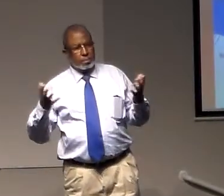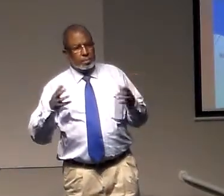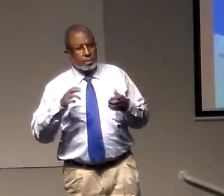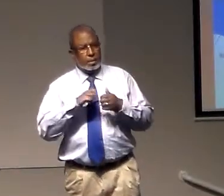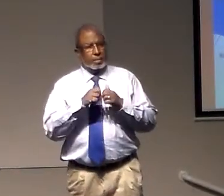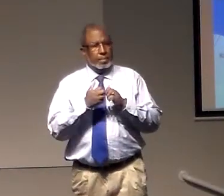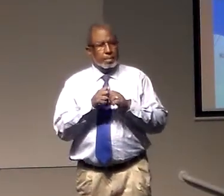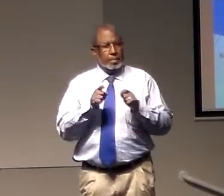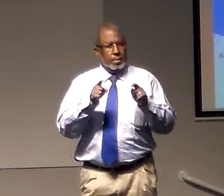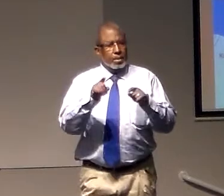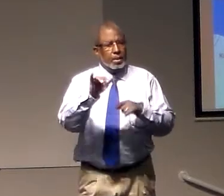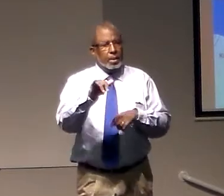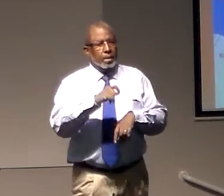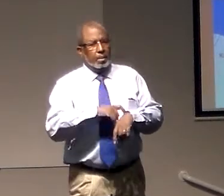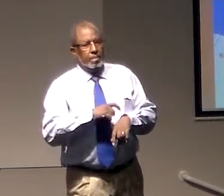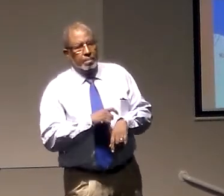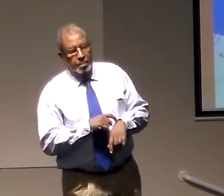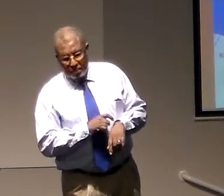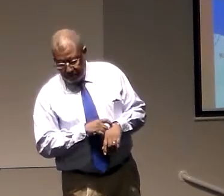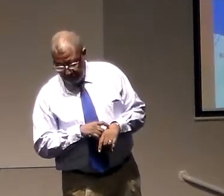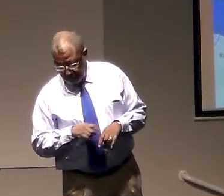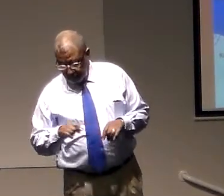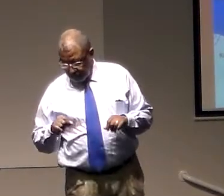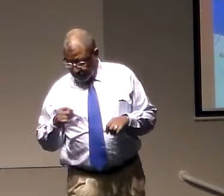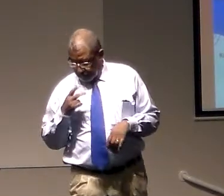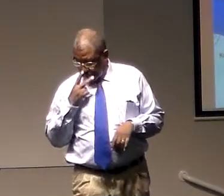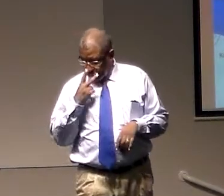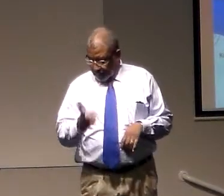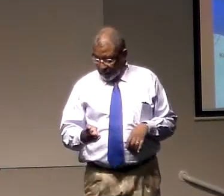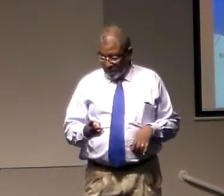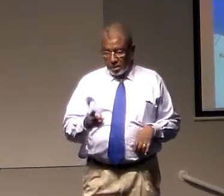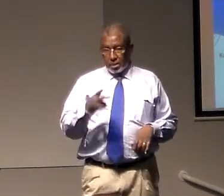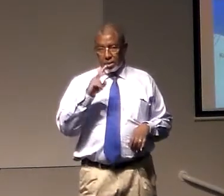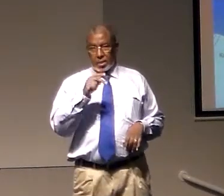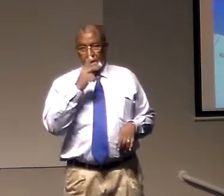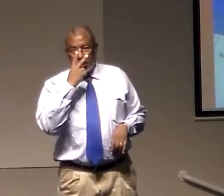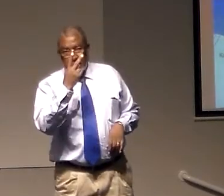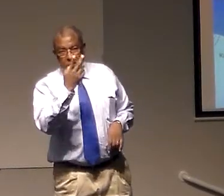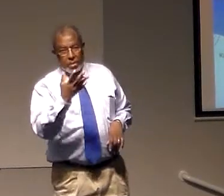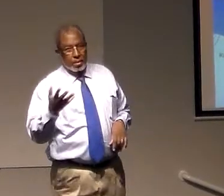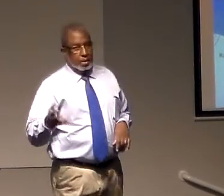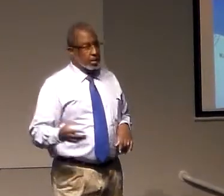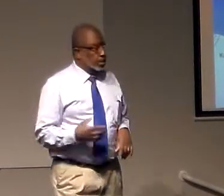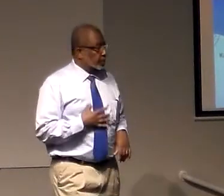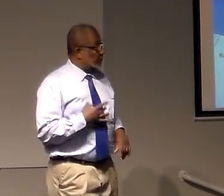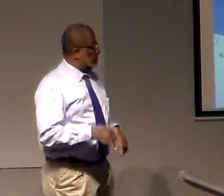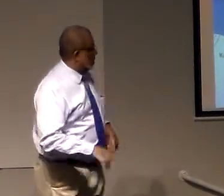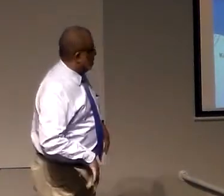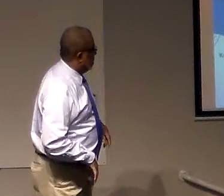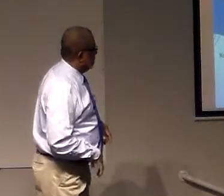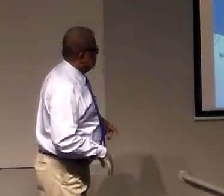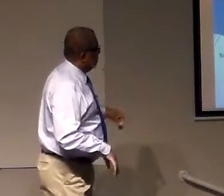Now, what was the problem during that time? Well, as you can see, there are two things.